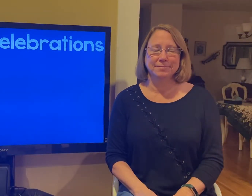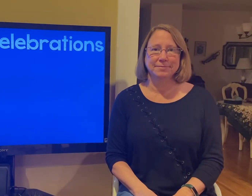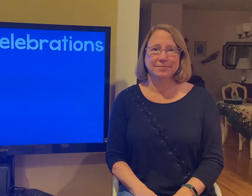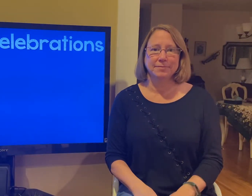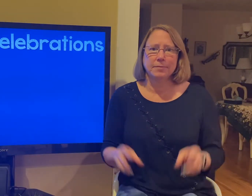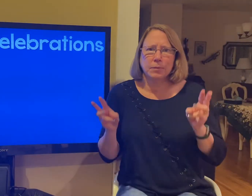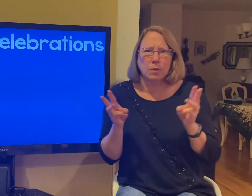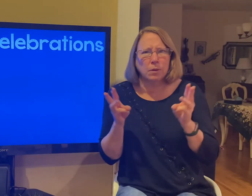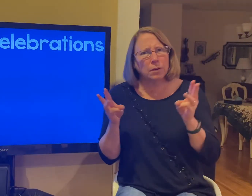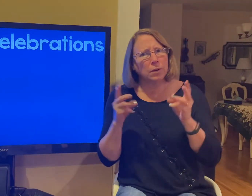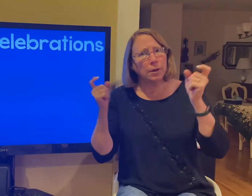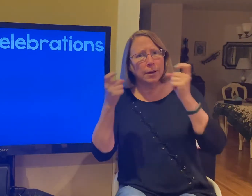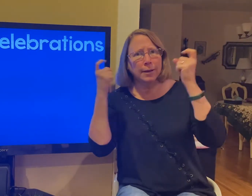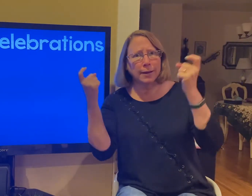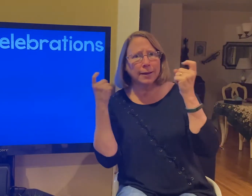Winter celebrations.